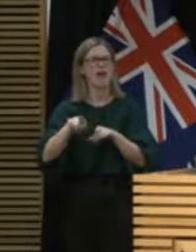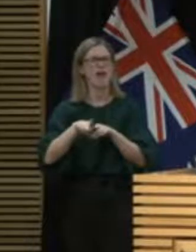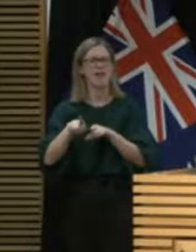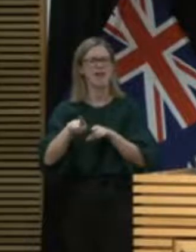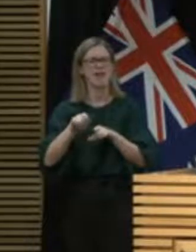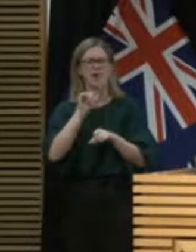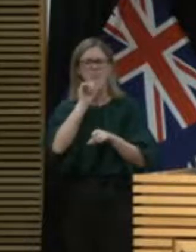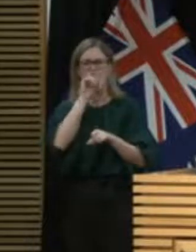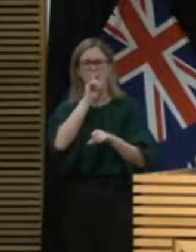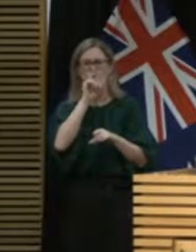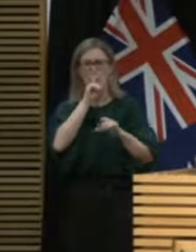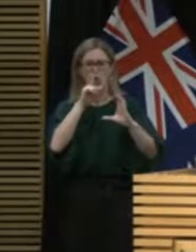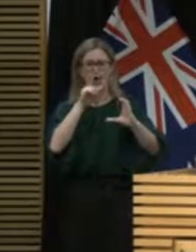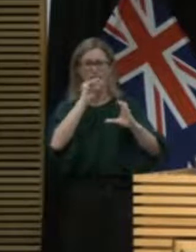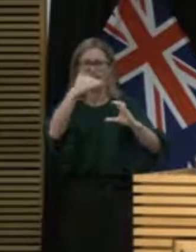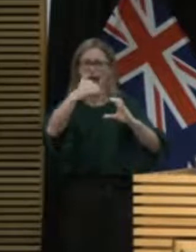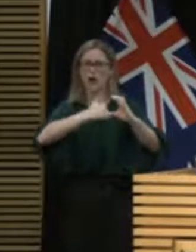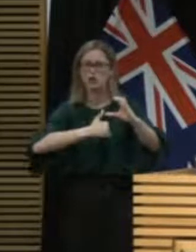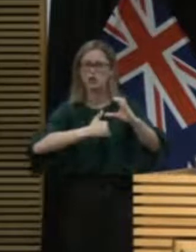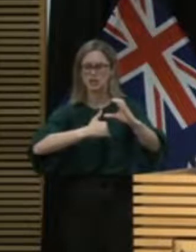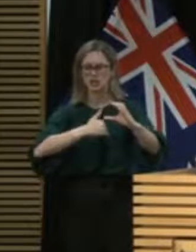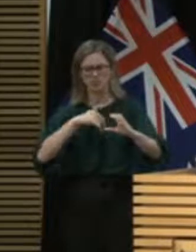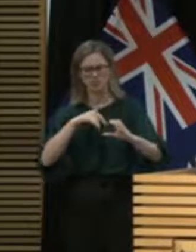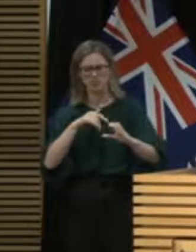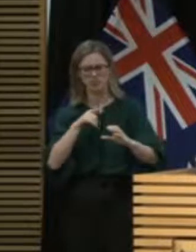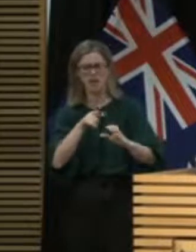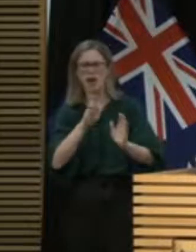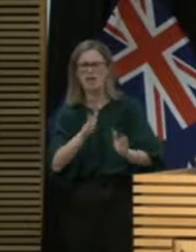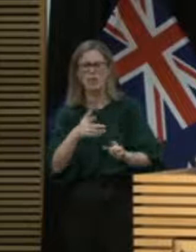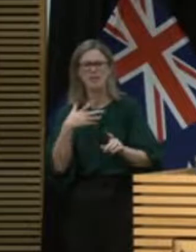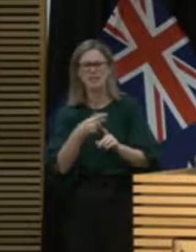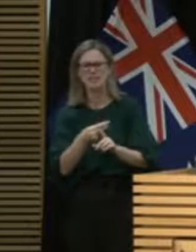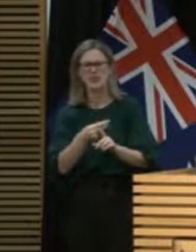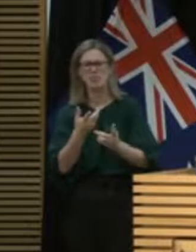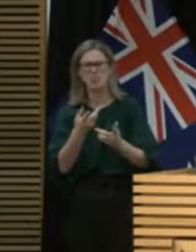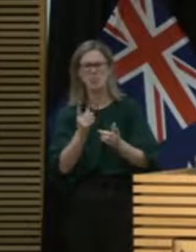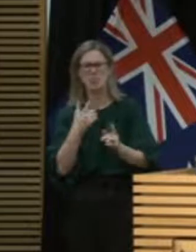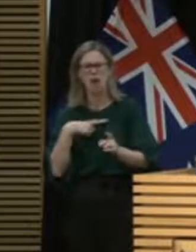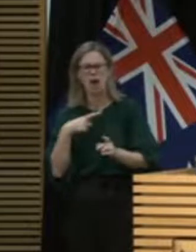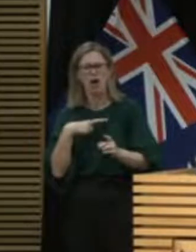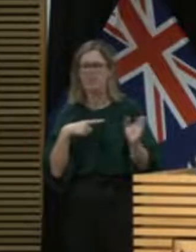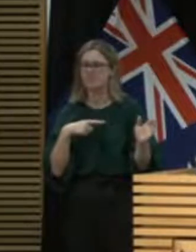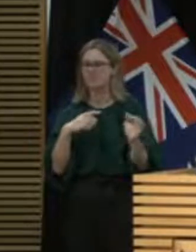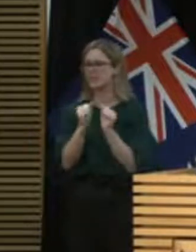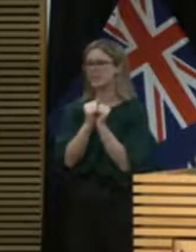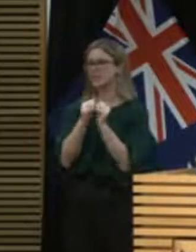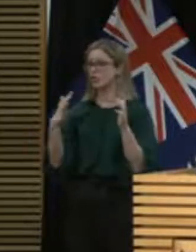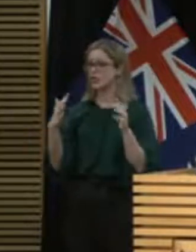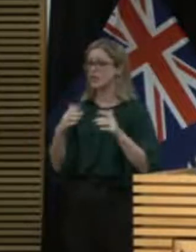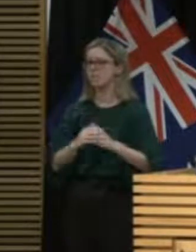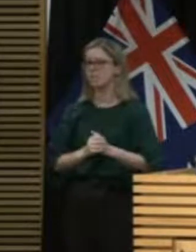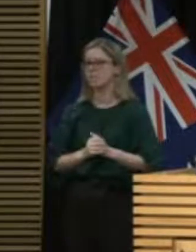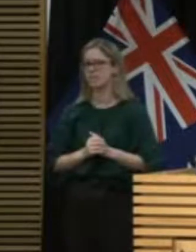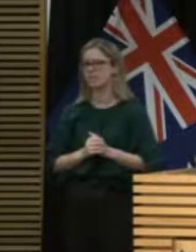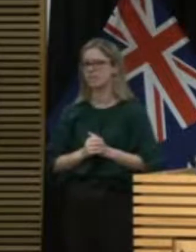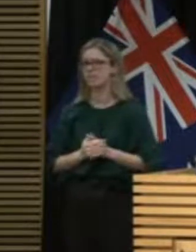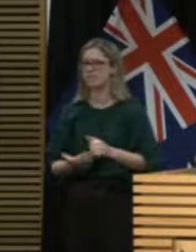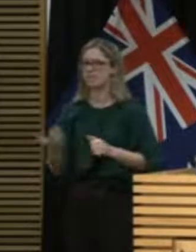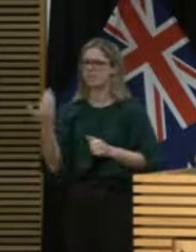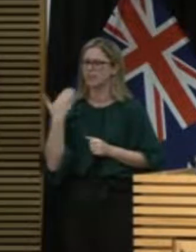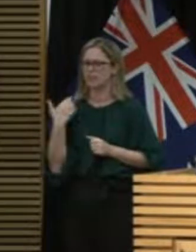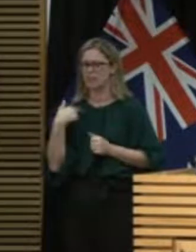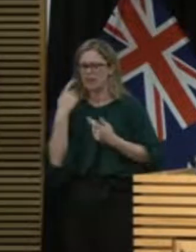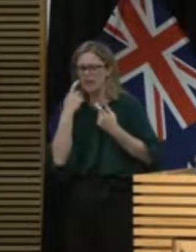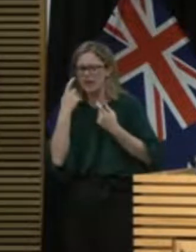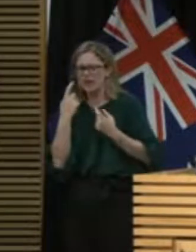who are potentially able to spread it are vaccinated. I disagree. I mean, actually, you will have found that there would have been times where I was very, very